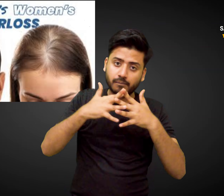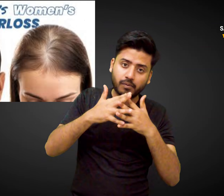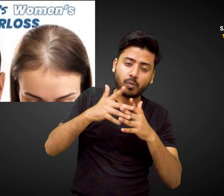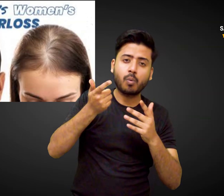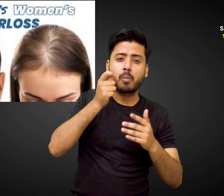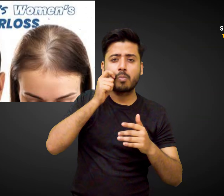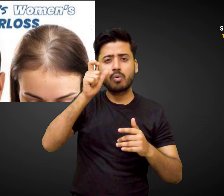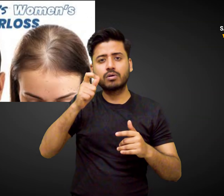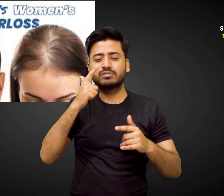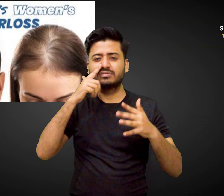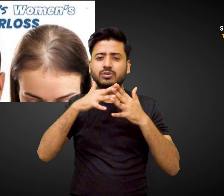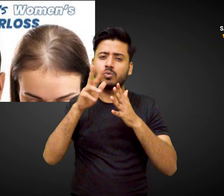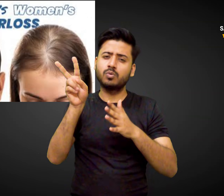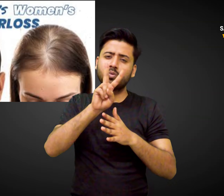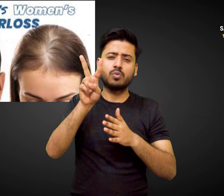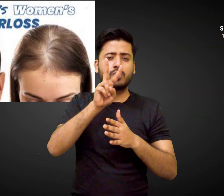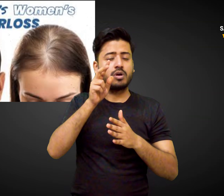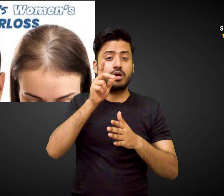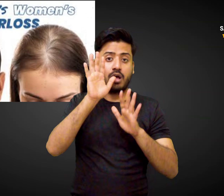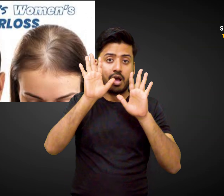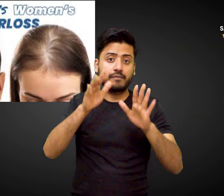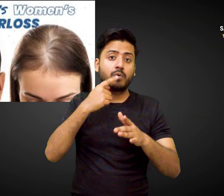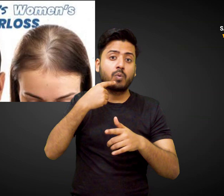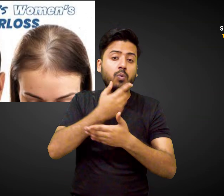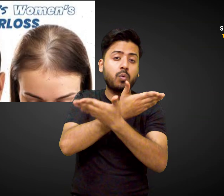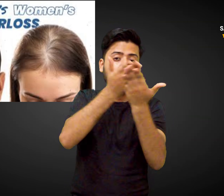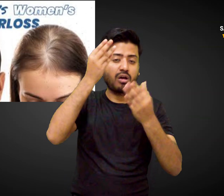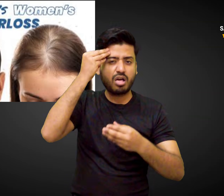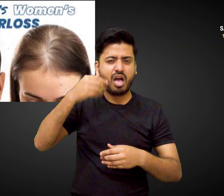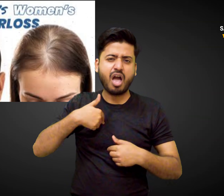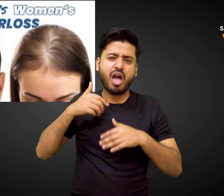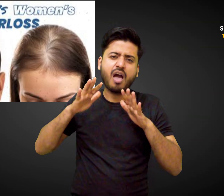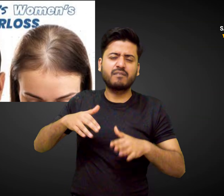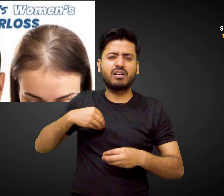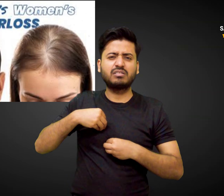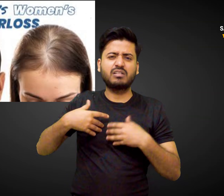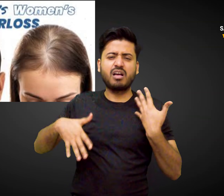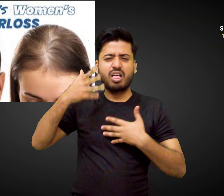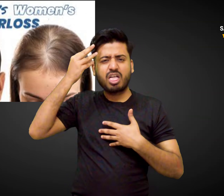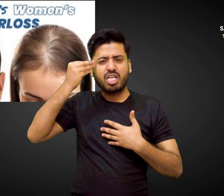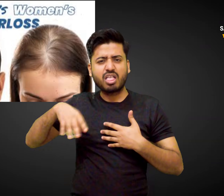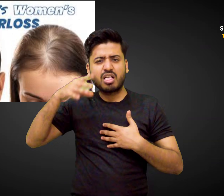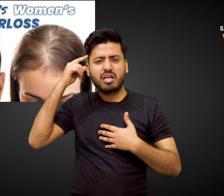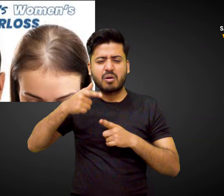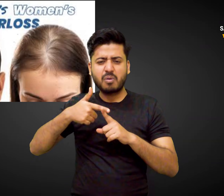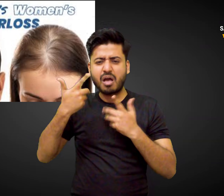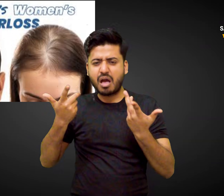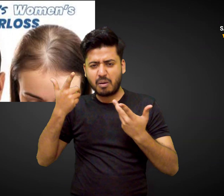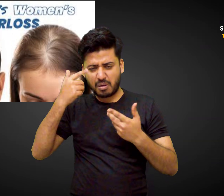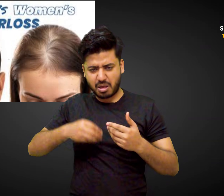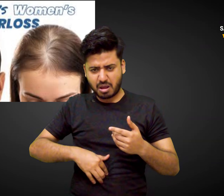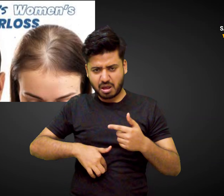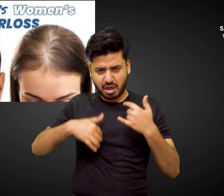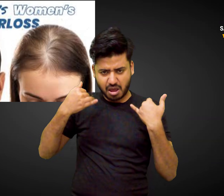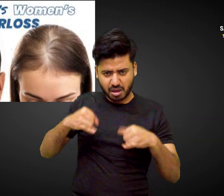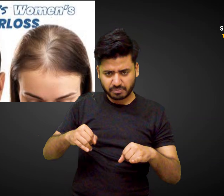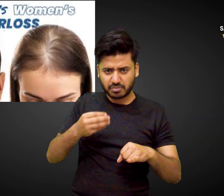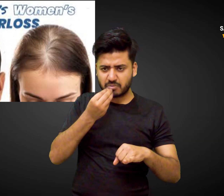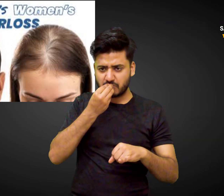effect, heat plus sweat, trapped under a cap creates a breeding ground for bacteria and fungi, which can cause dandruff or